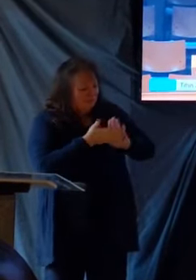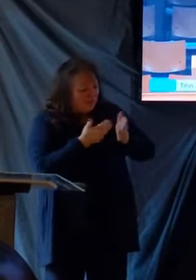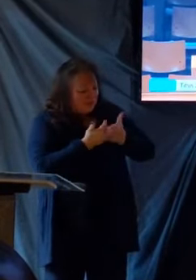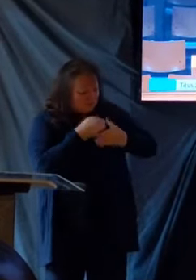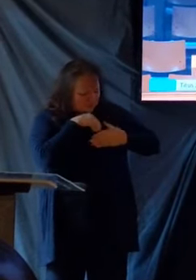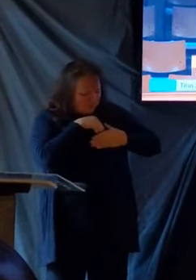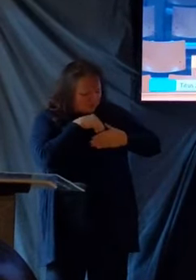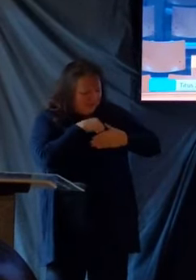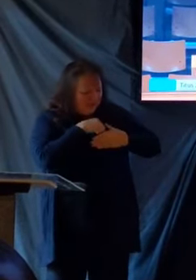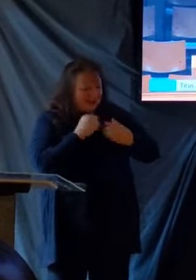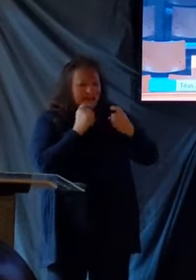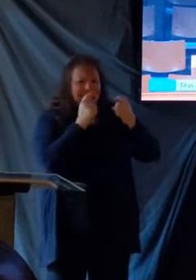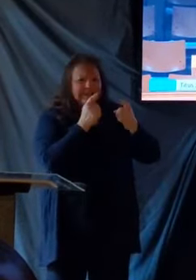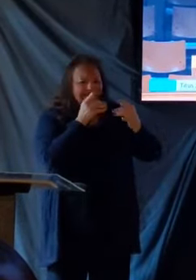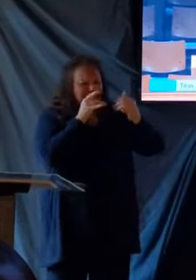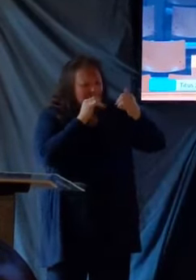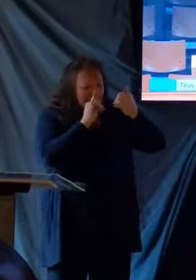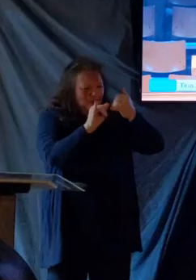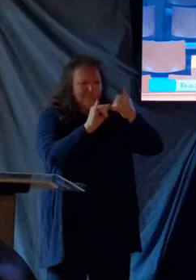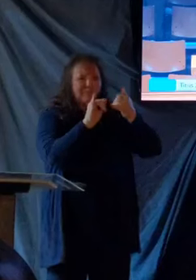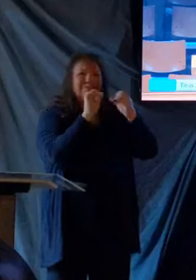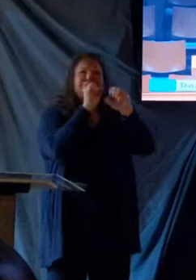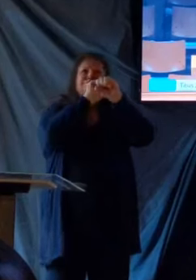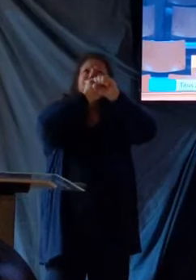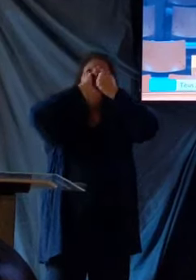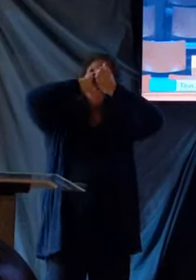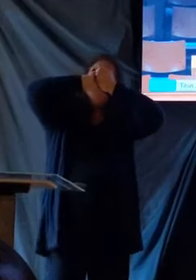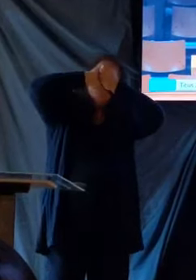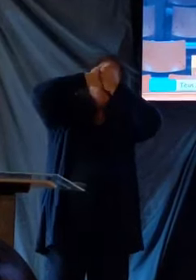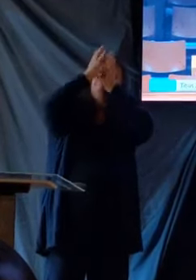the inside, and give you an eternal security.